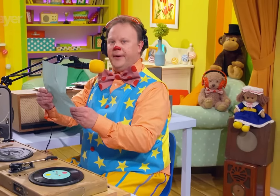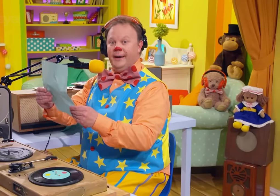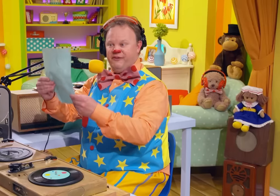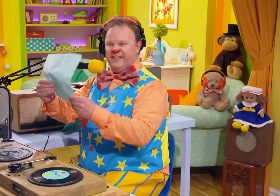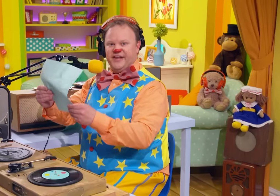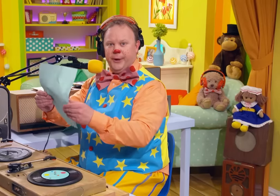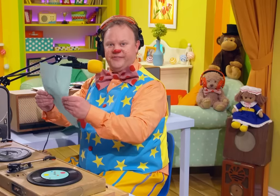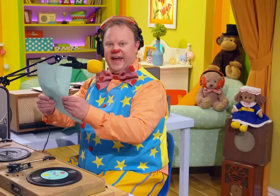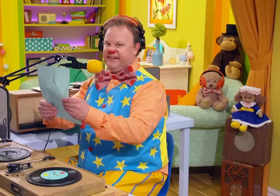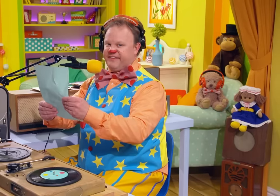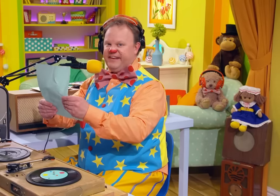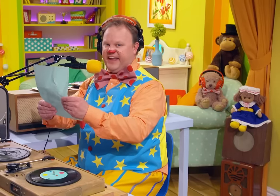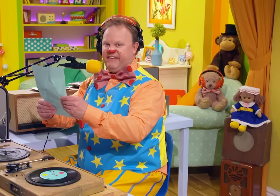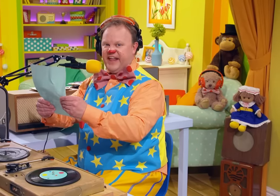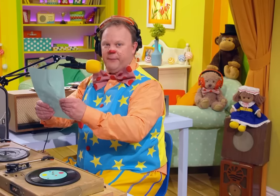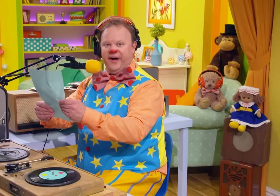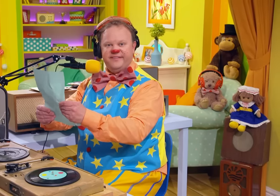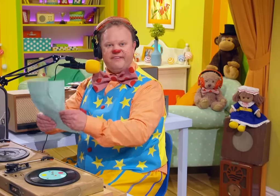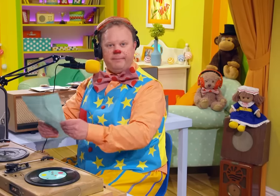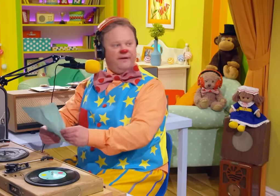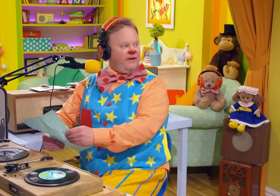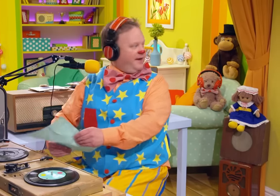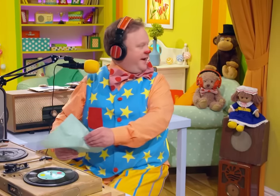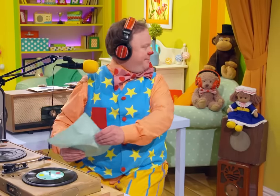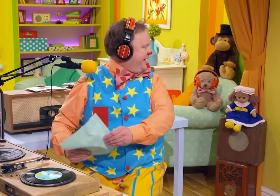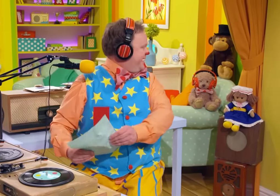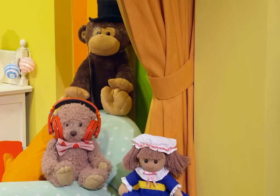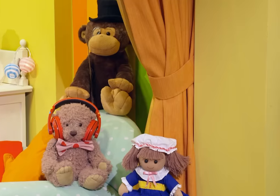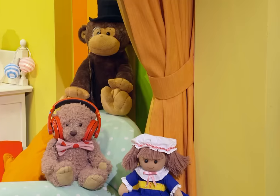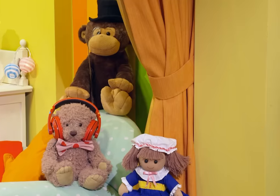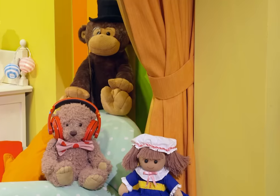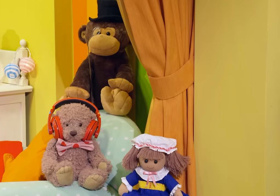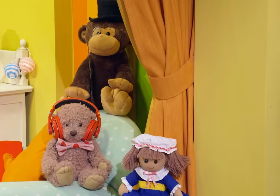Oh, I'm reading the news here. It's very serious. Well, might be one behind me. Hey. Oh,